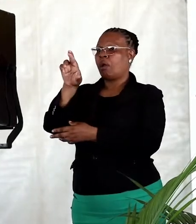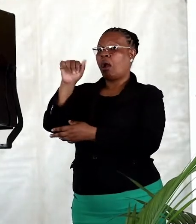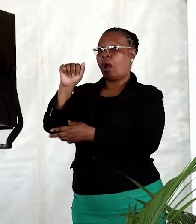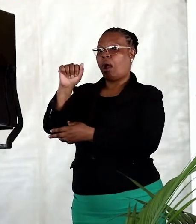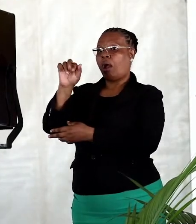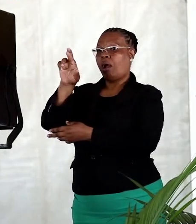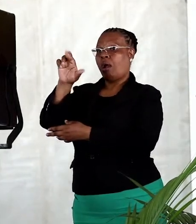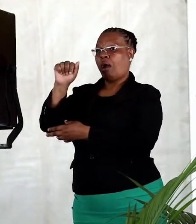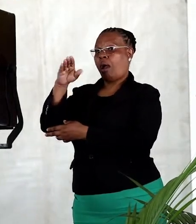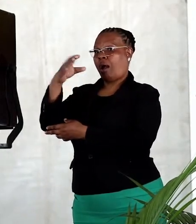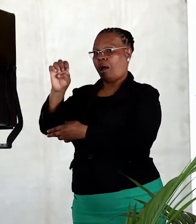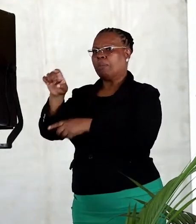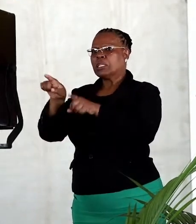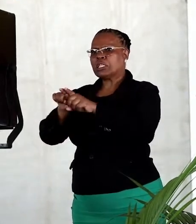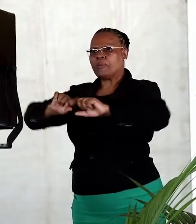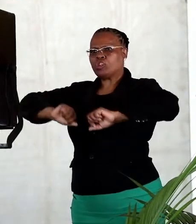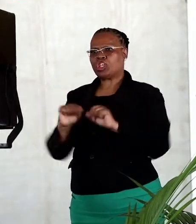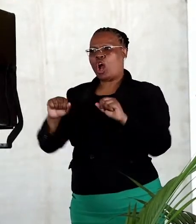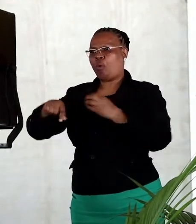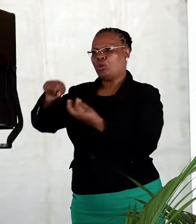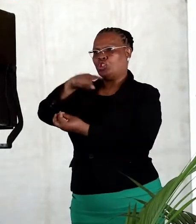ootshawe molweni kwarharhabe